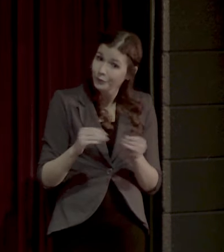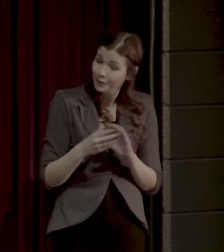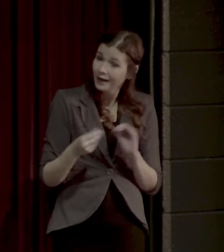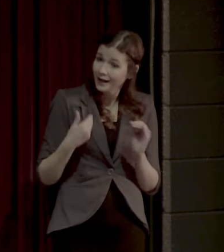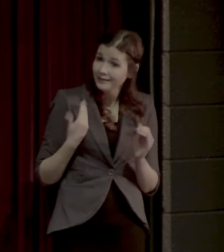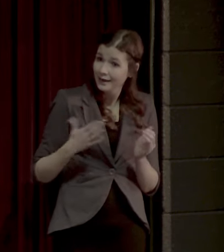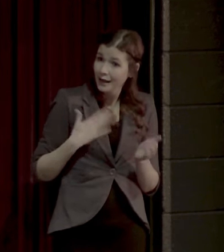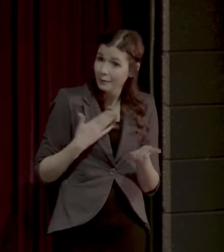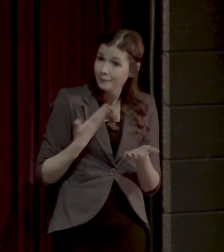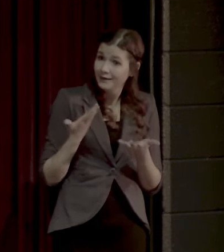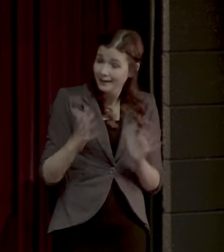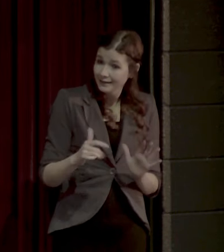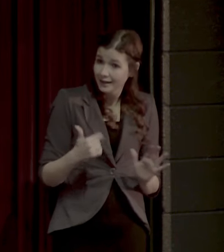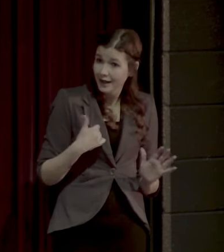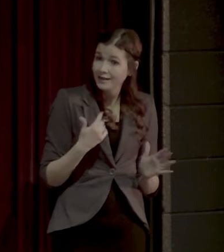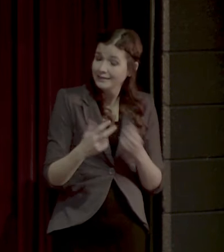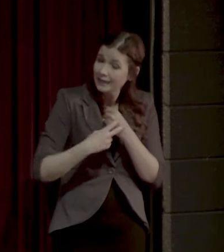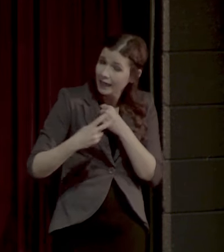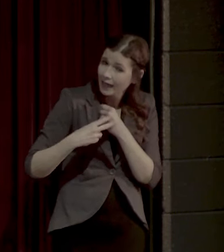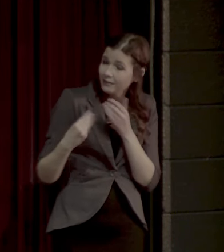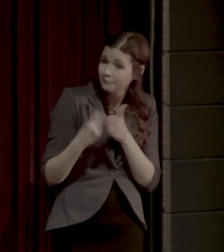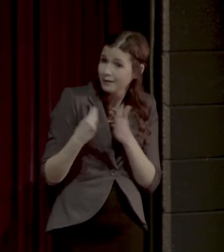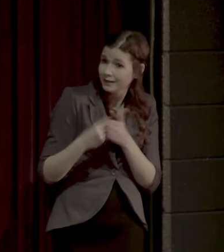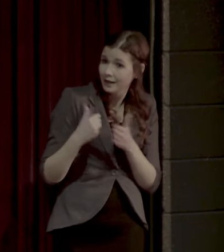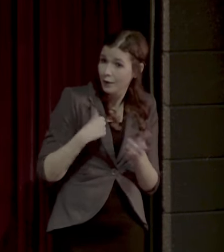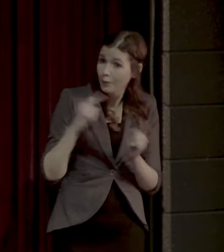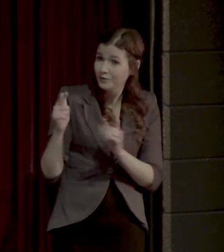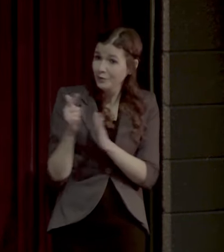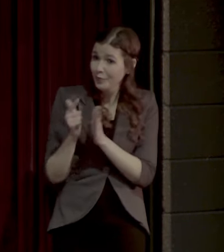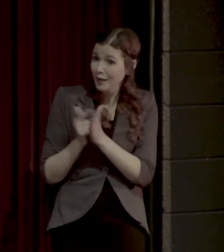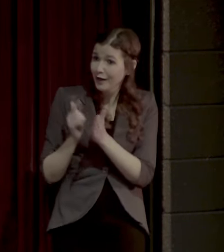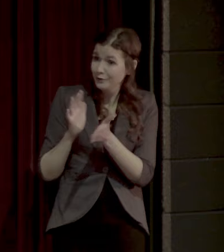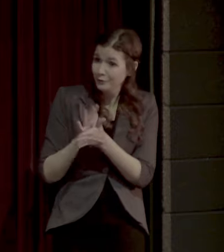I went to law school, and I added farming to my resume.